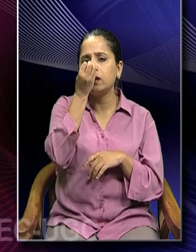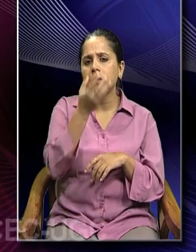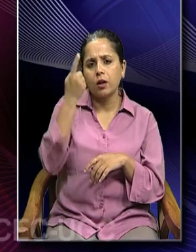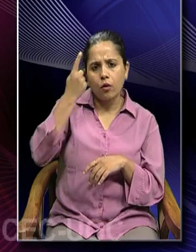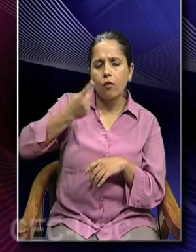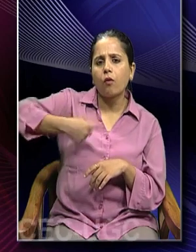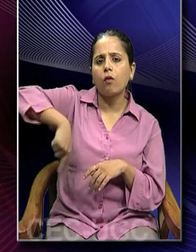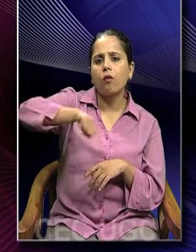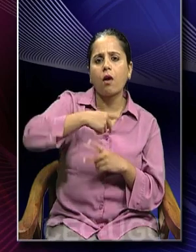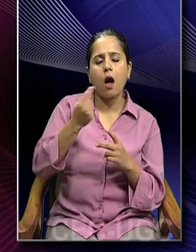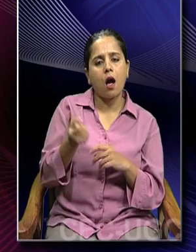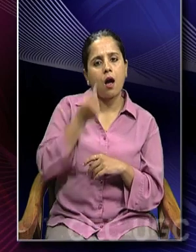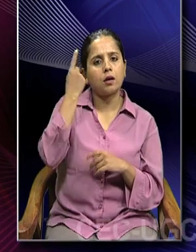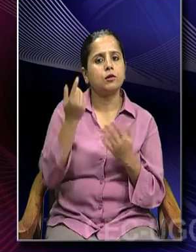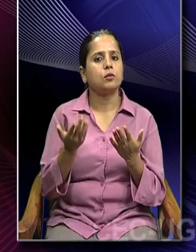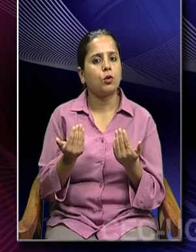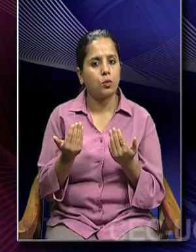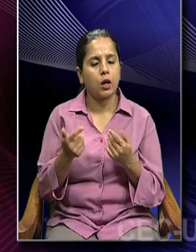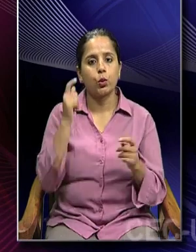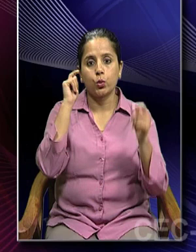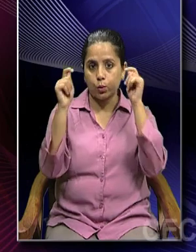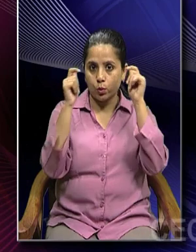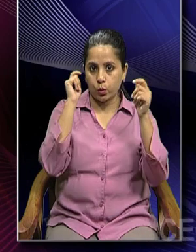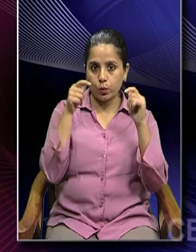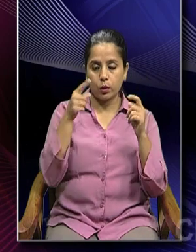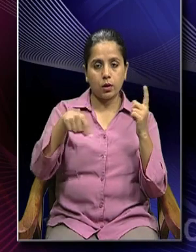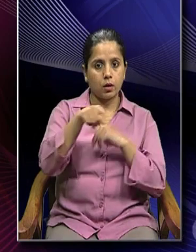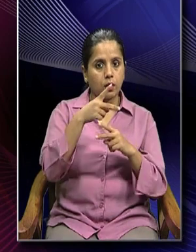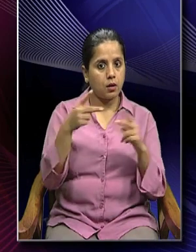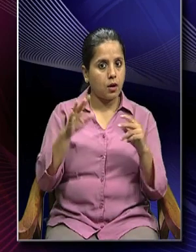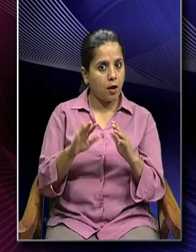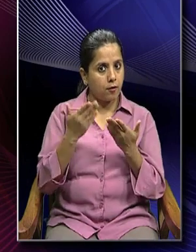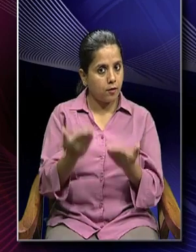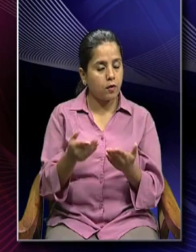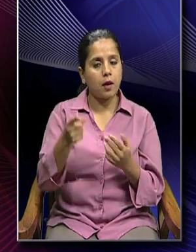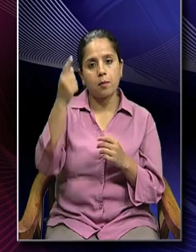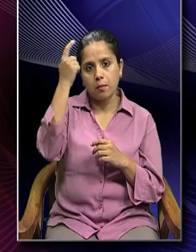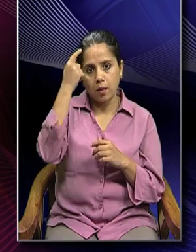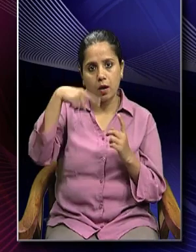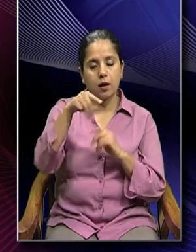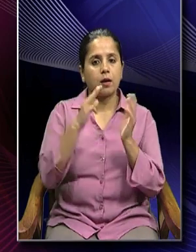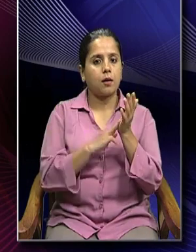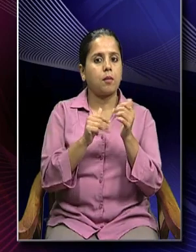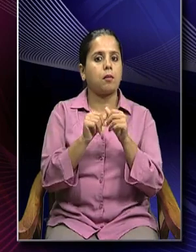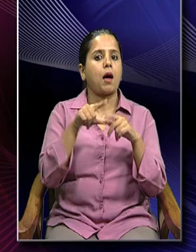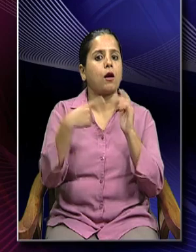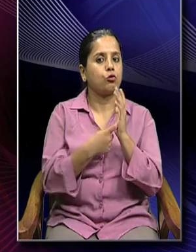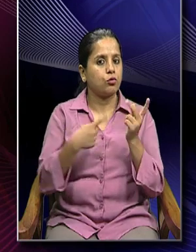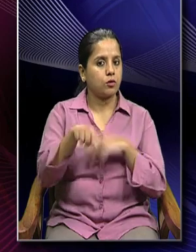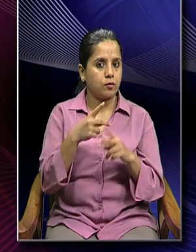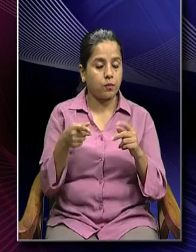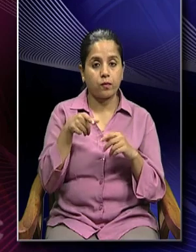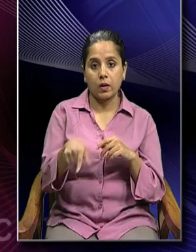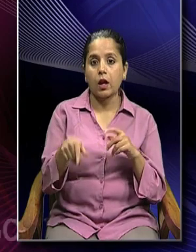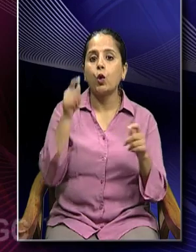us to understand the role of subtle over the gross and the mind over the matter, and thereby